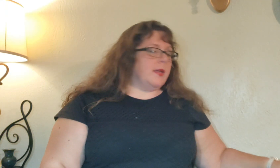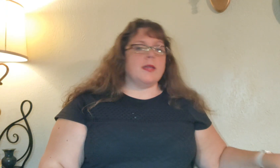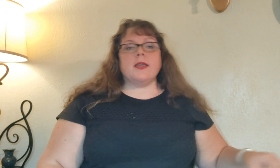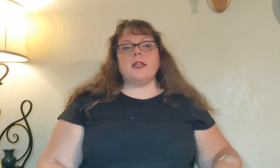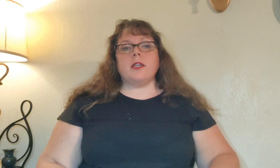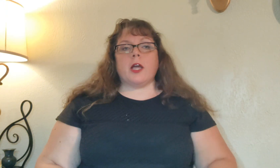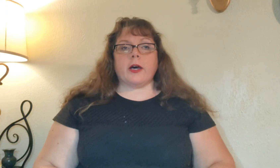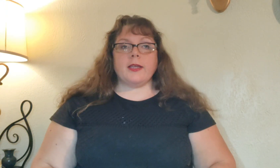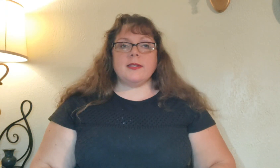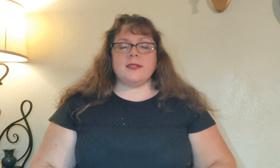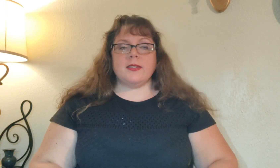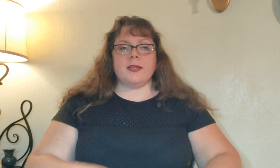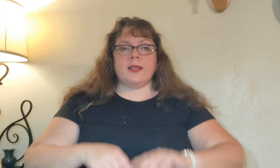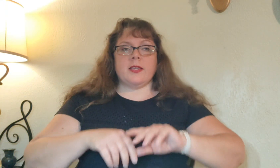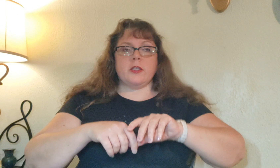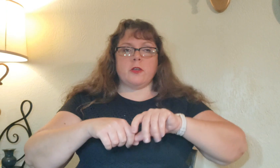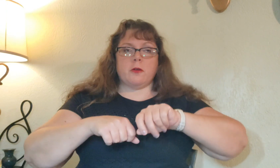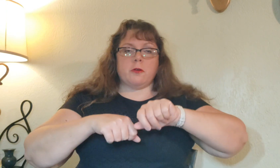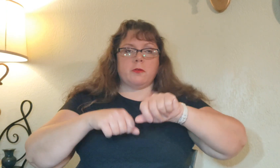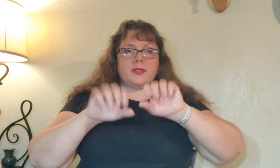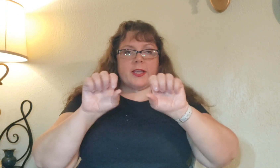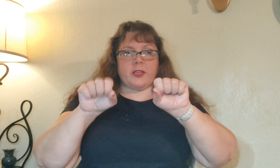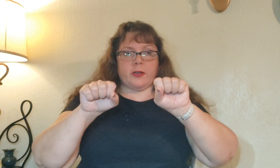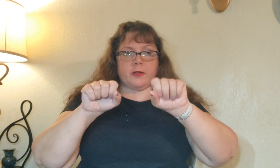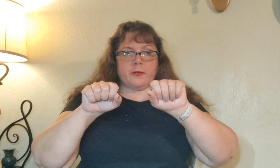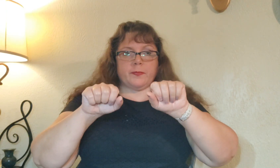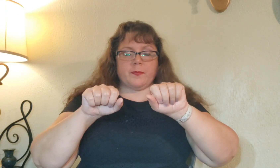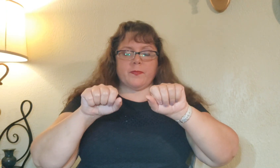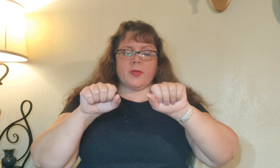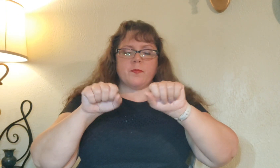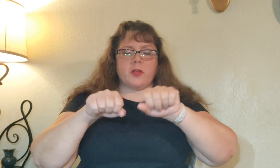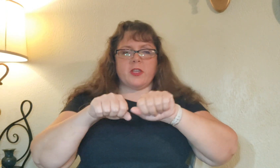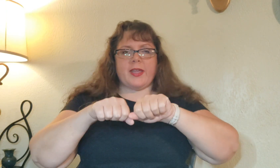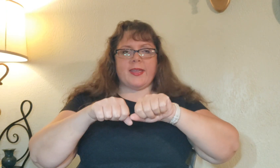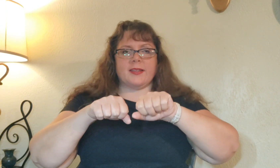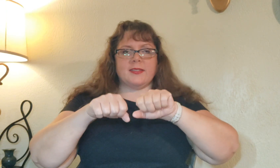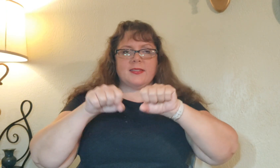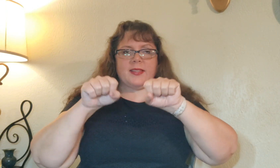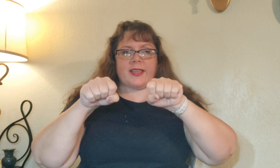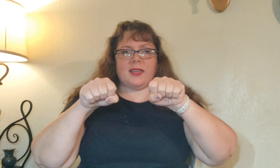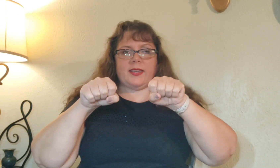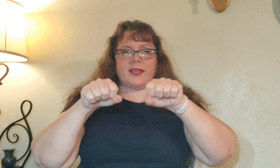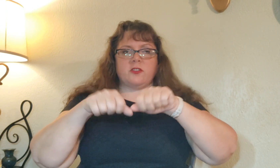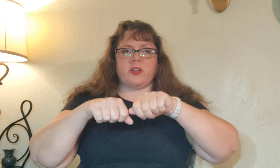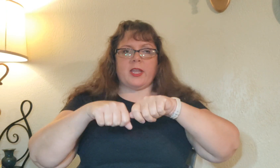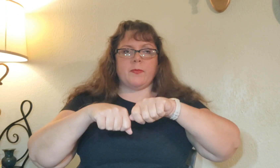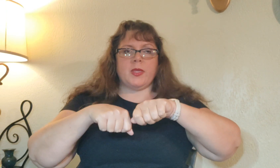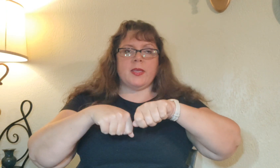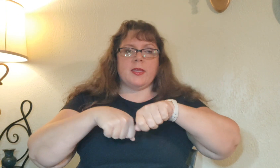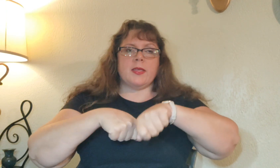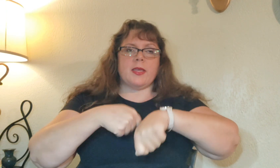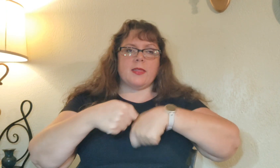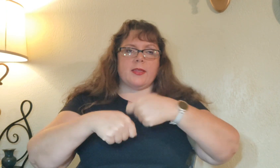And then knot, you'll take both of your hands like in an S shape, and